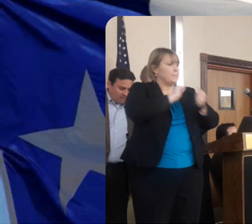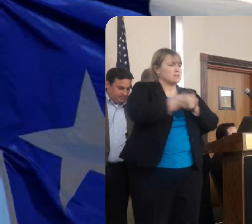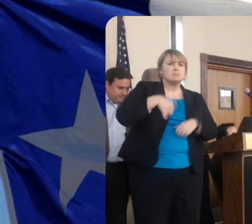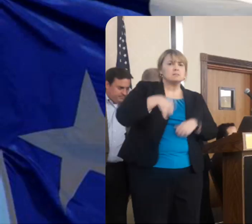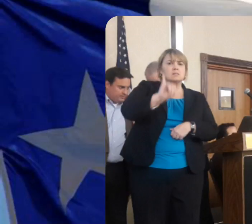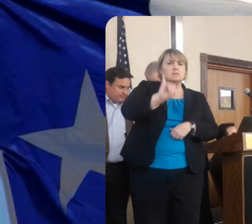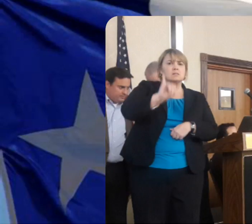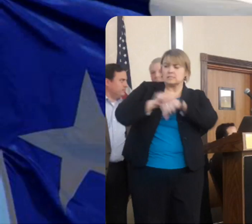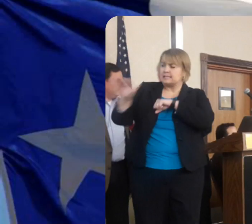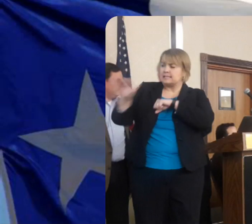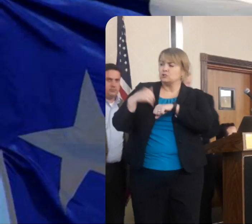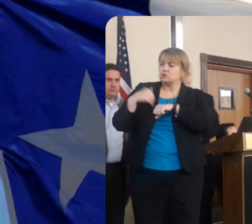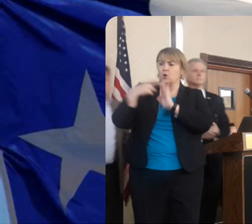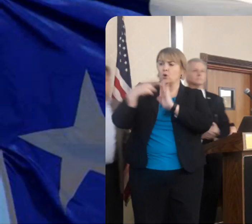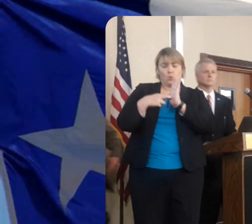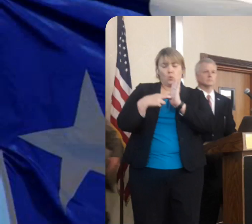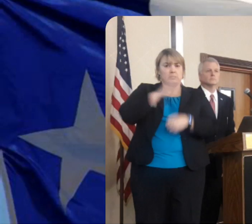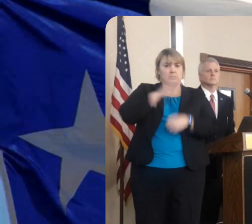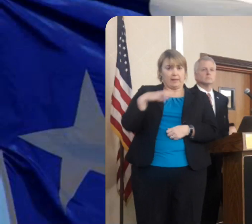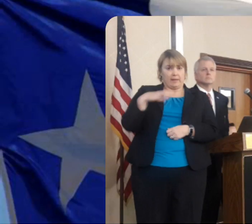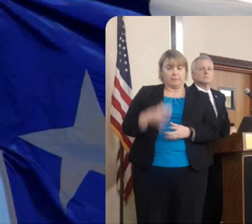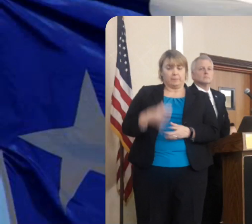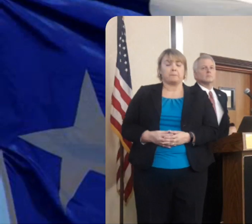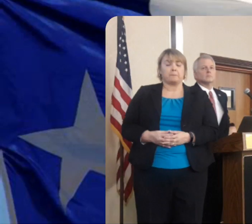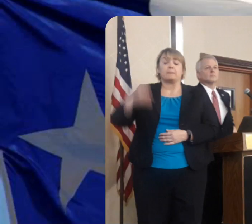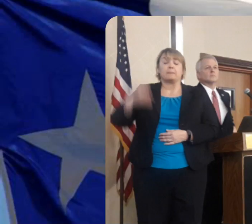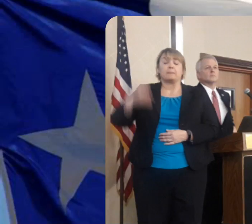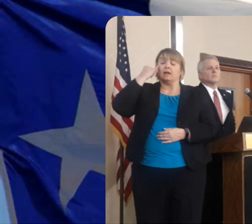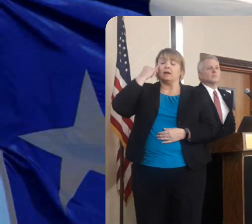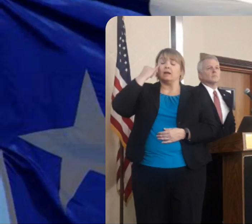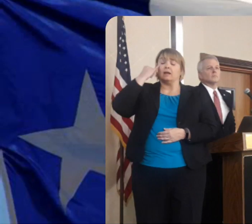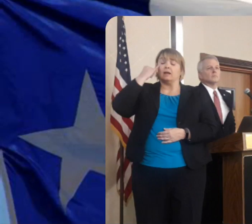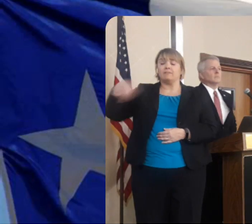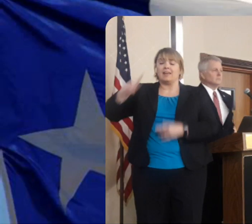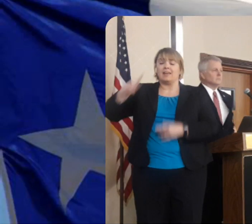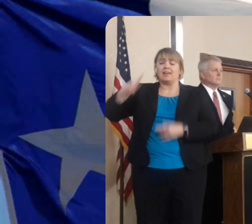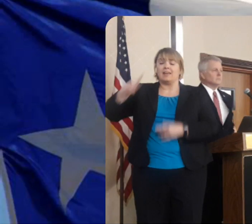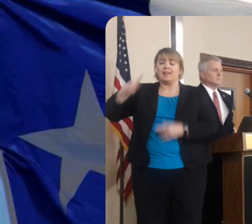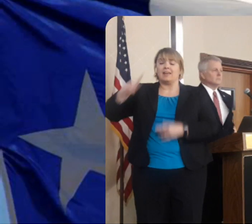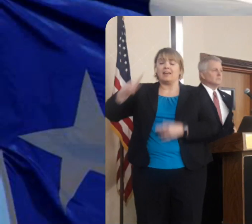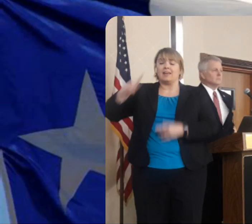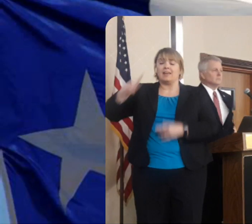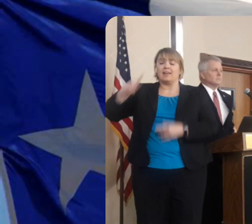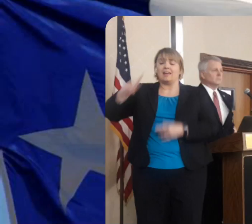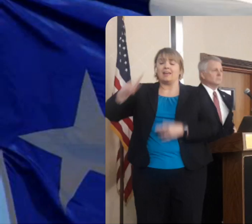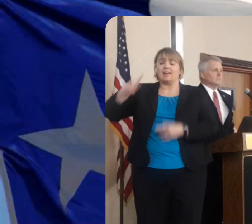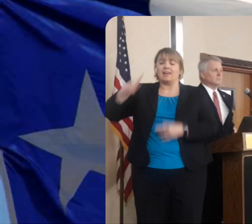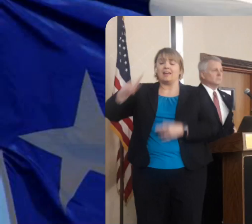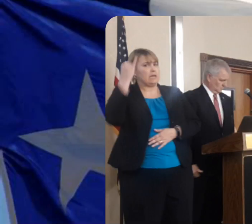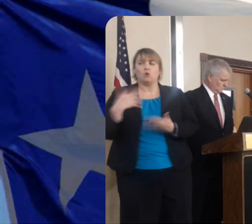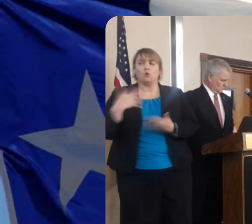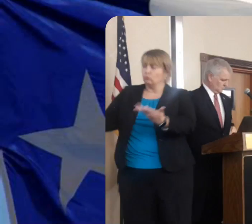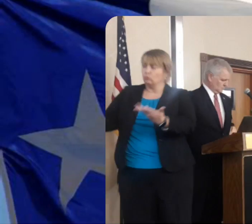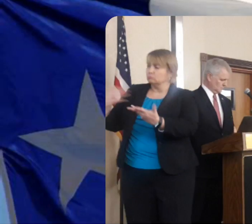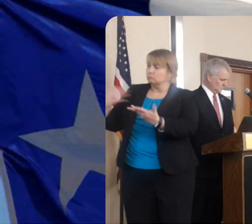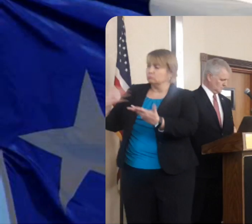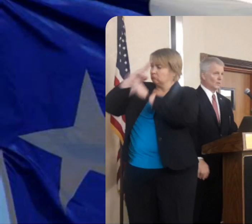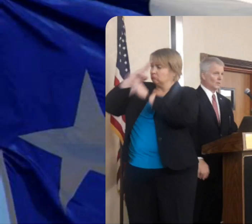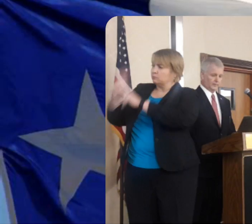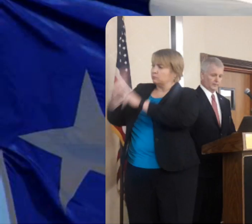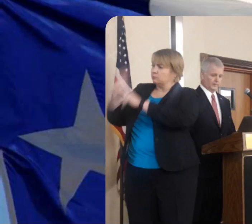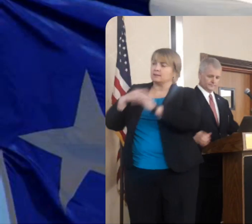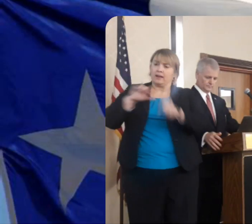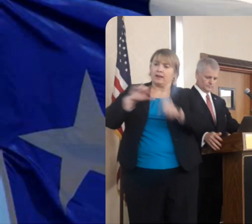their greater wisdom, if they decide it's not a good idea, we turn around and vote it back down at the next meeting. But in the interest